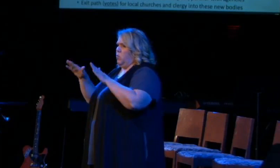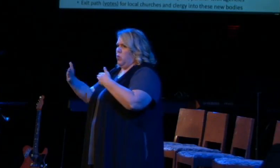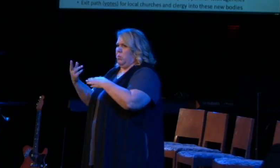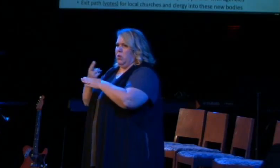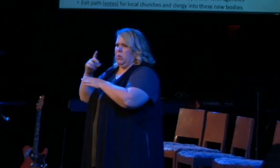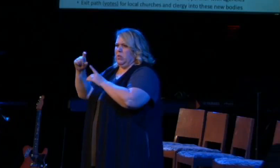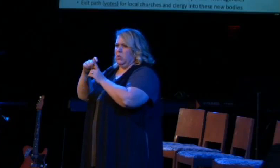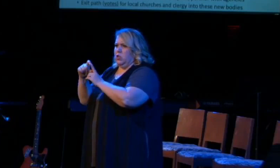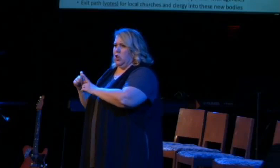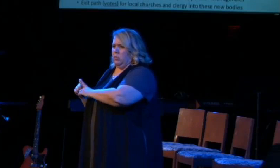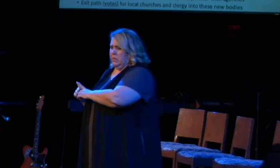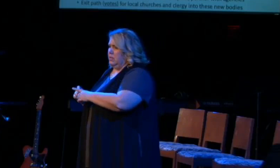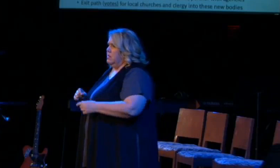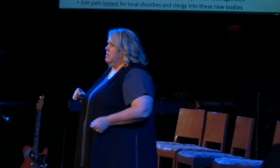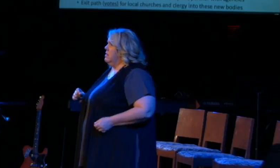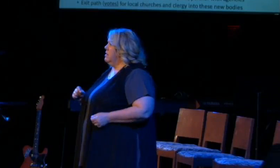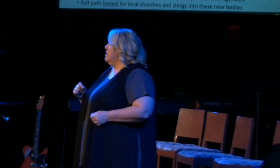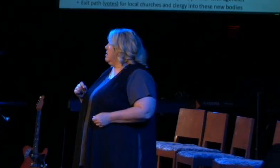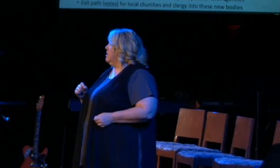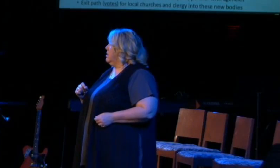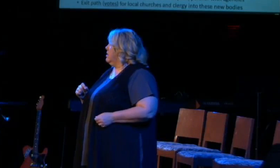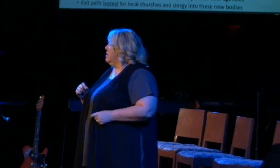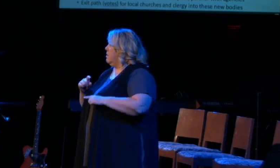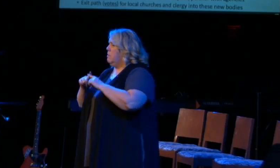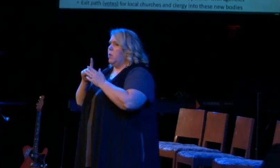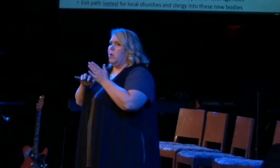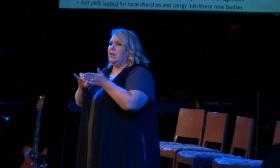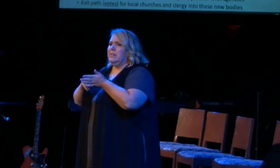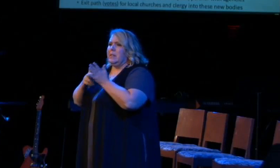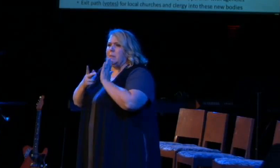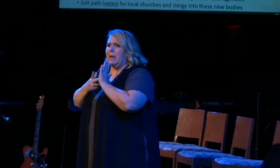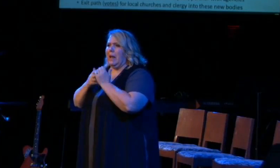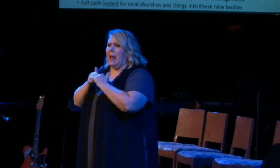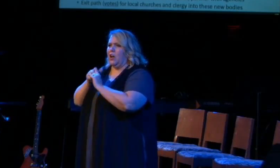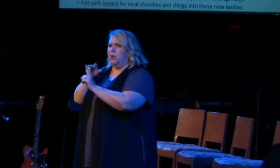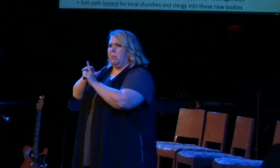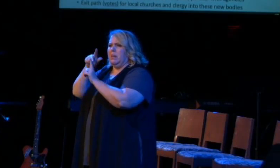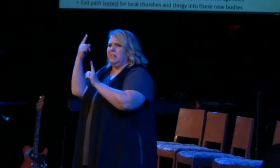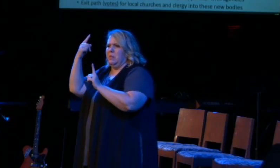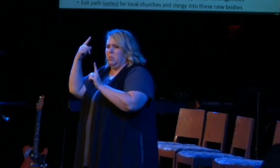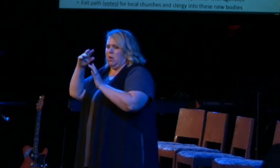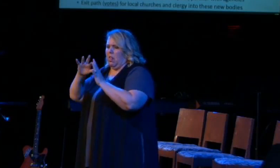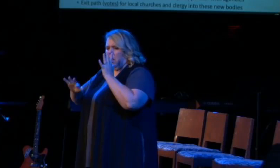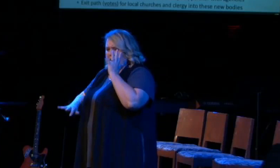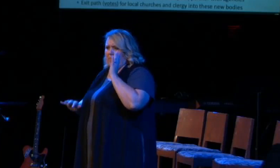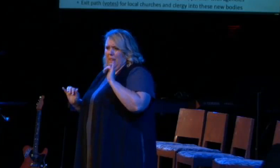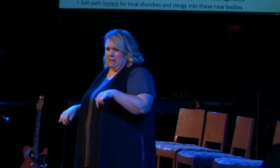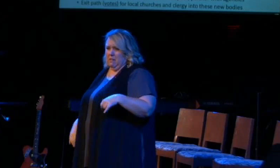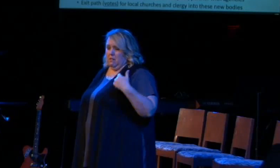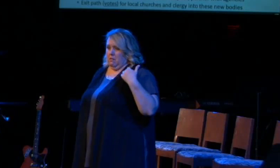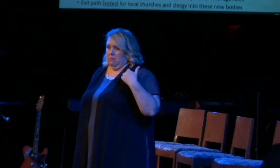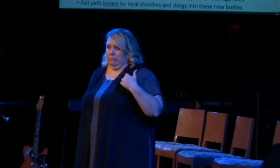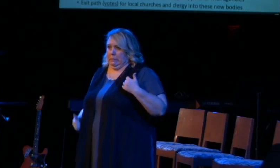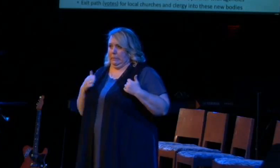our book of discipline, but the definition, what does that mean? How do you catch somebody? There are a few more things.